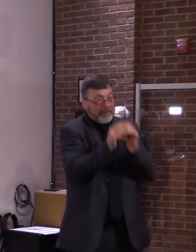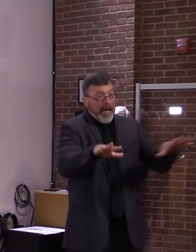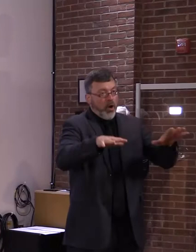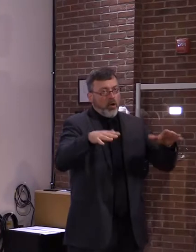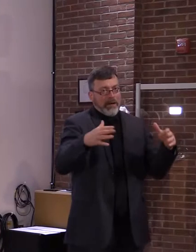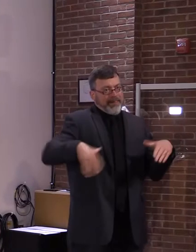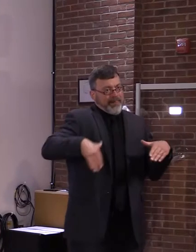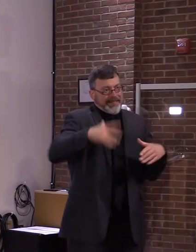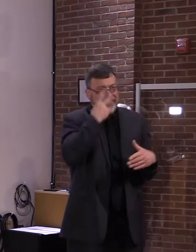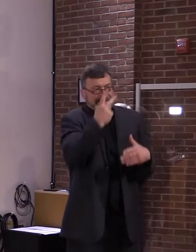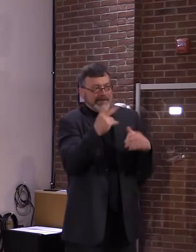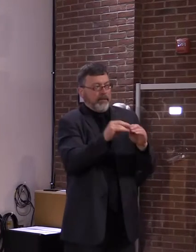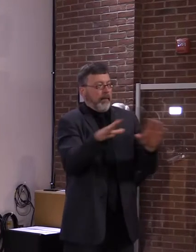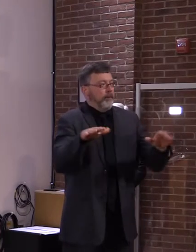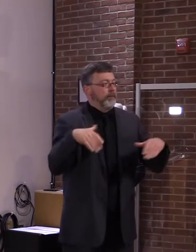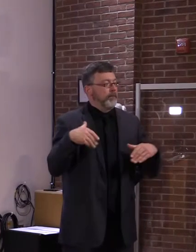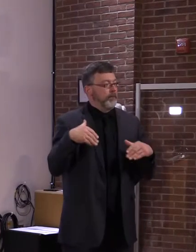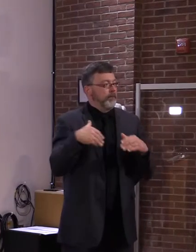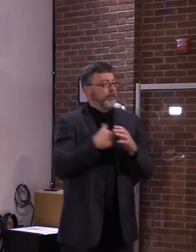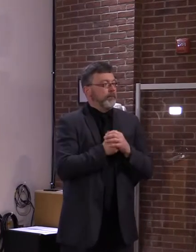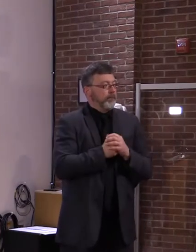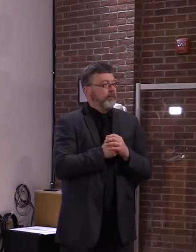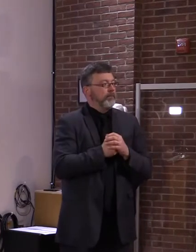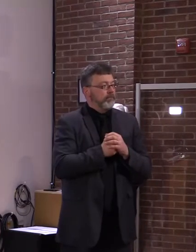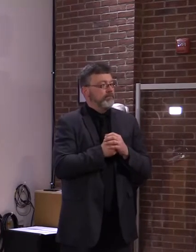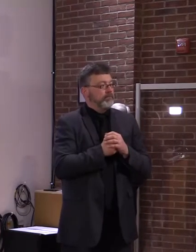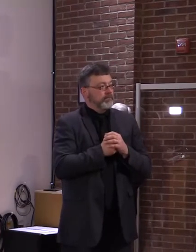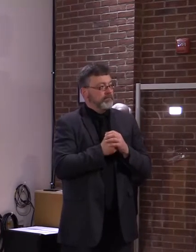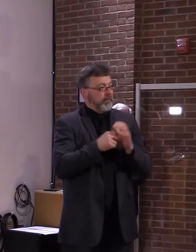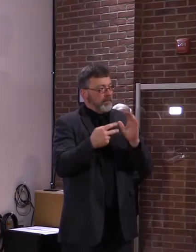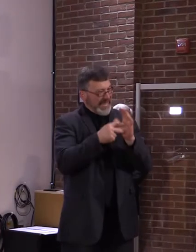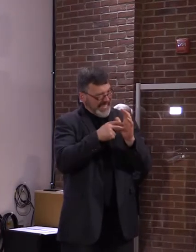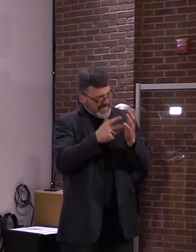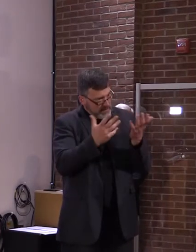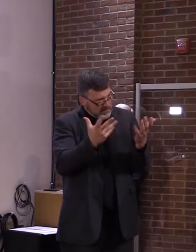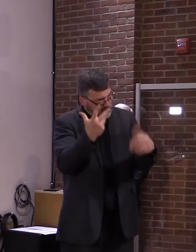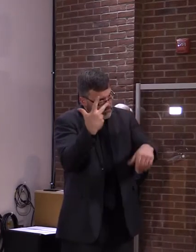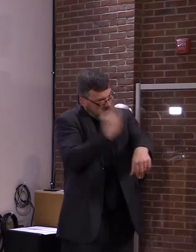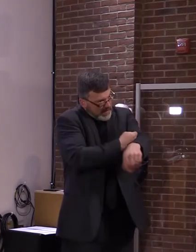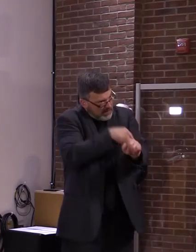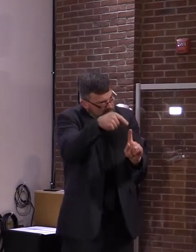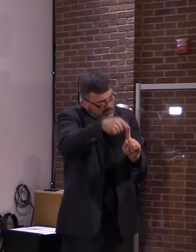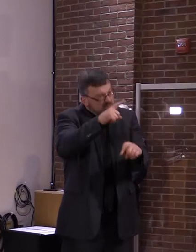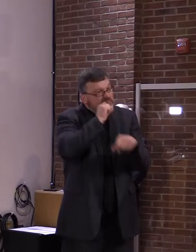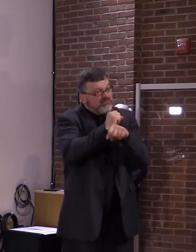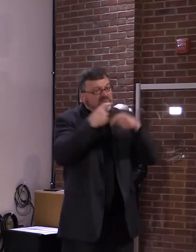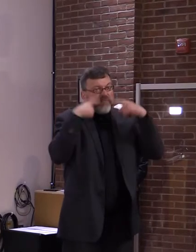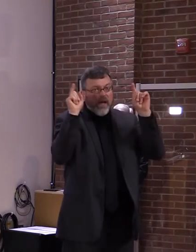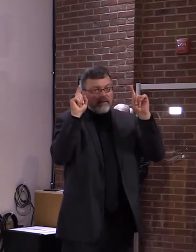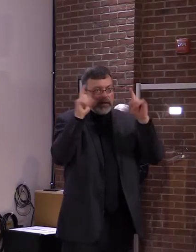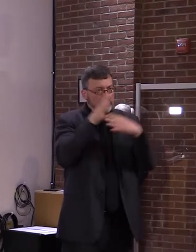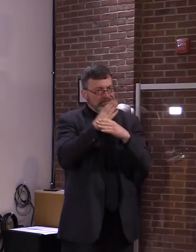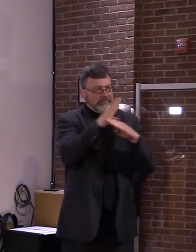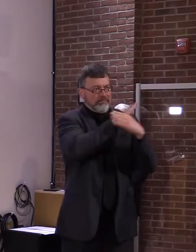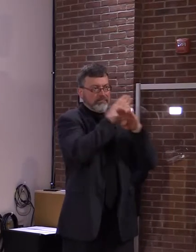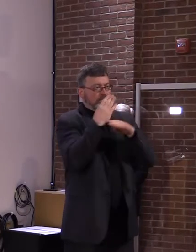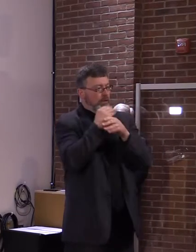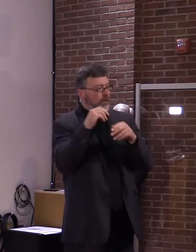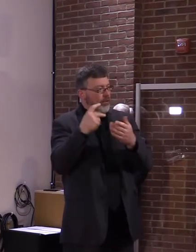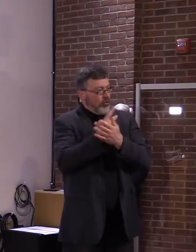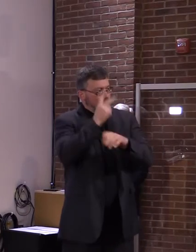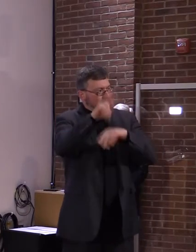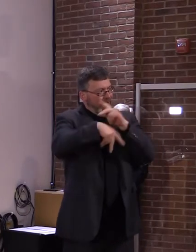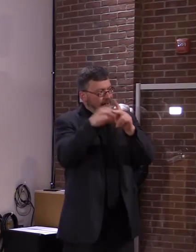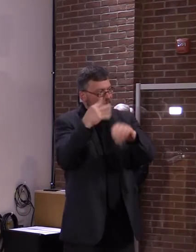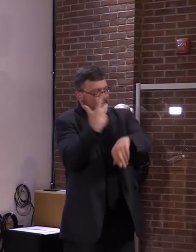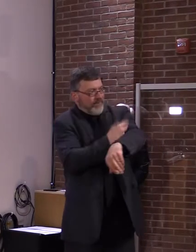against the virus in general, and this includes variant strains. And more good news has come out about how long